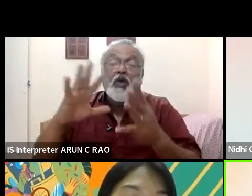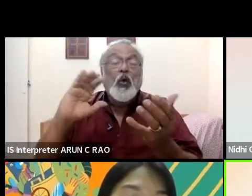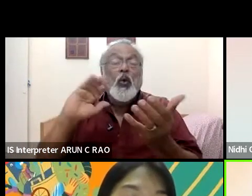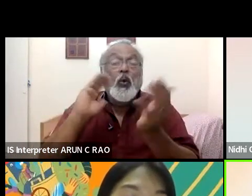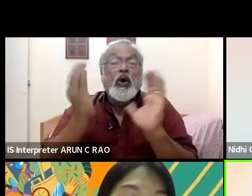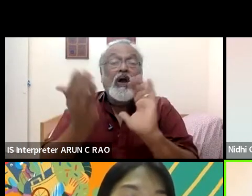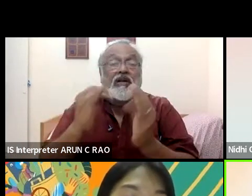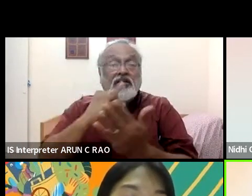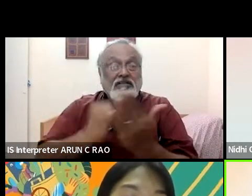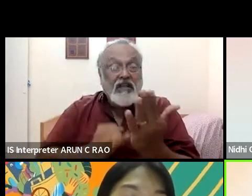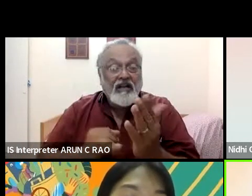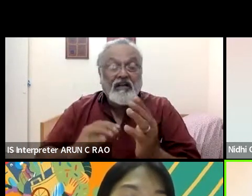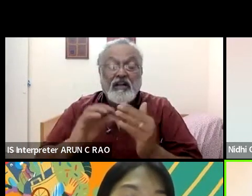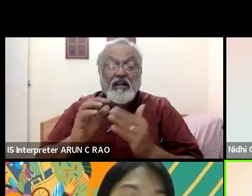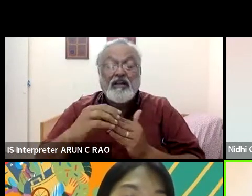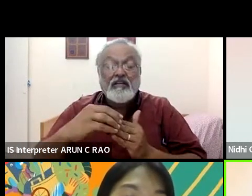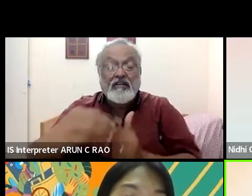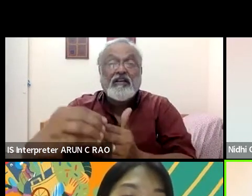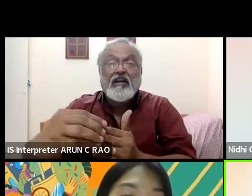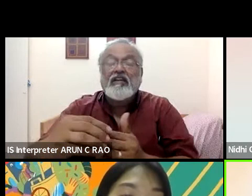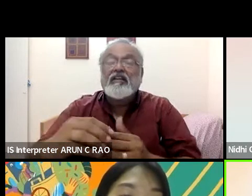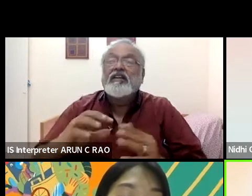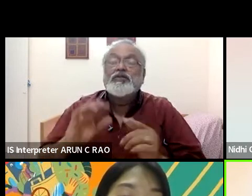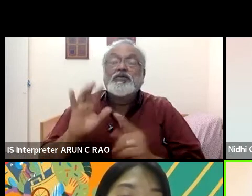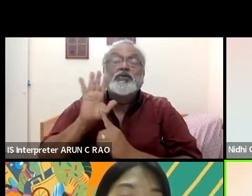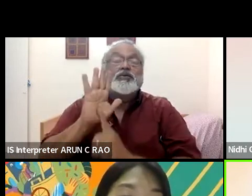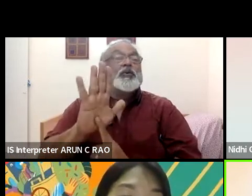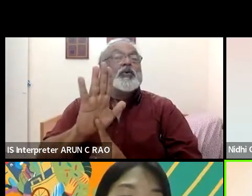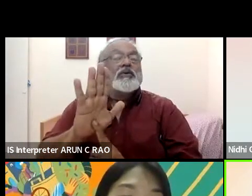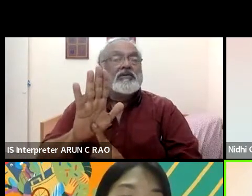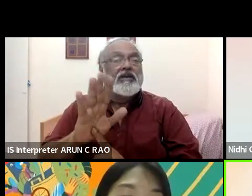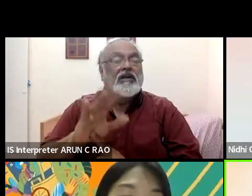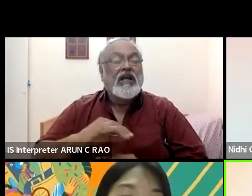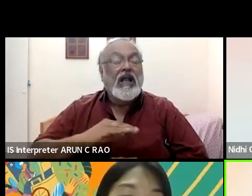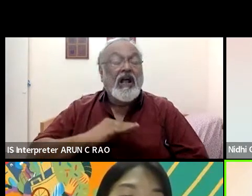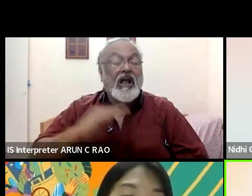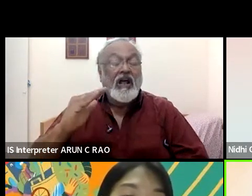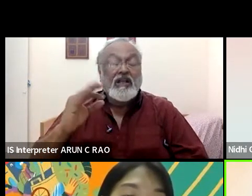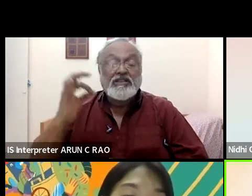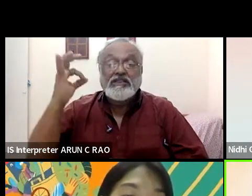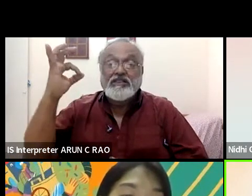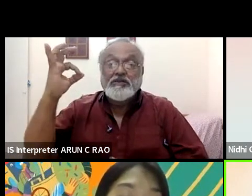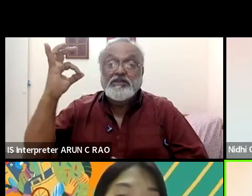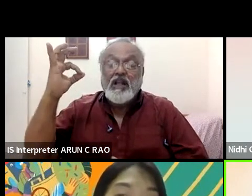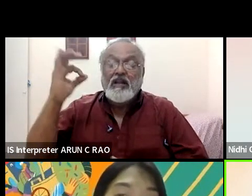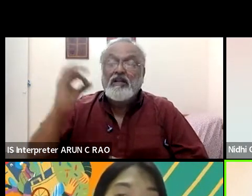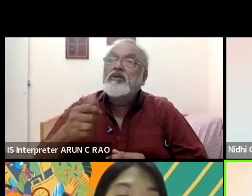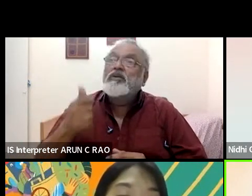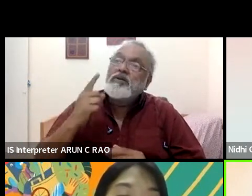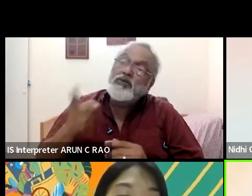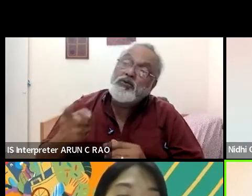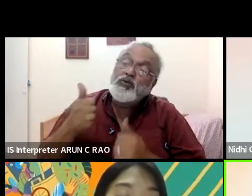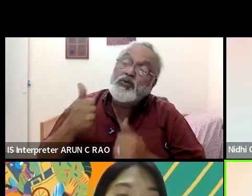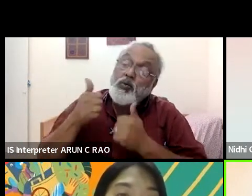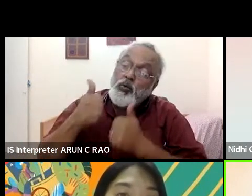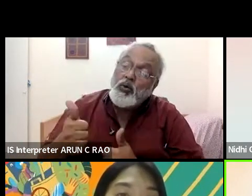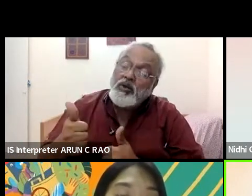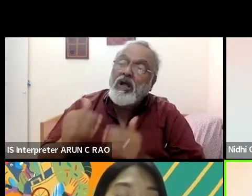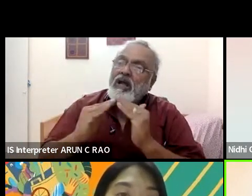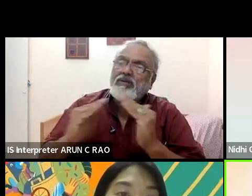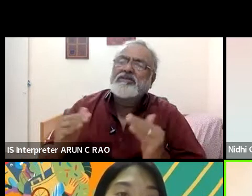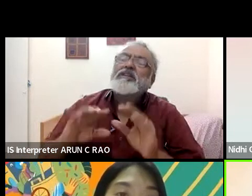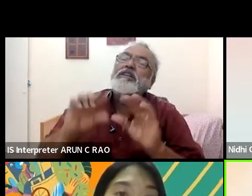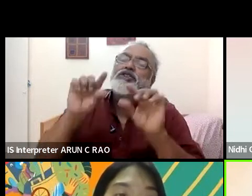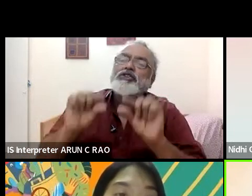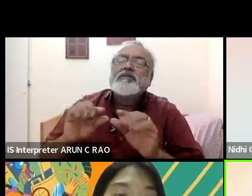is kind of seen as a particular high end, though it is affordable housing. But the fact that they could